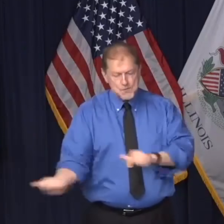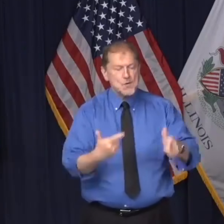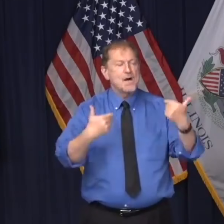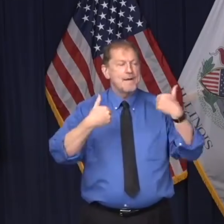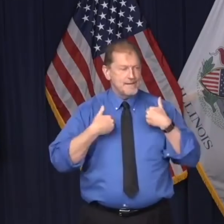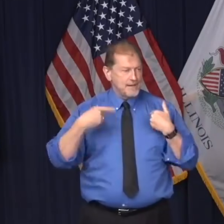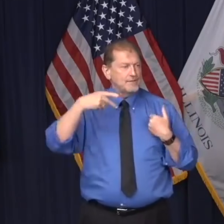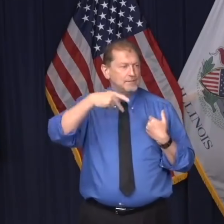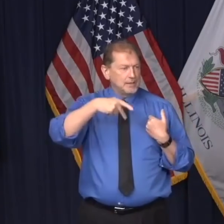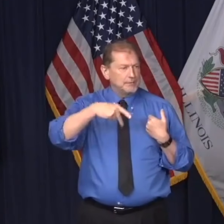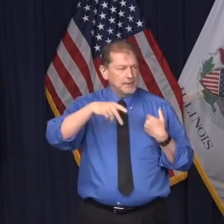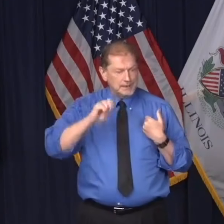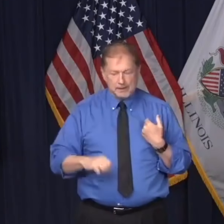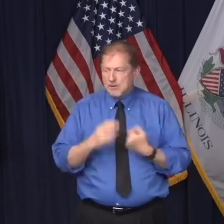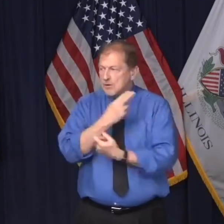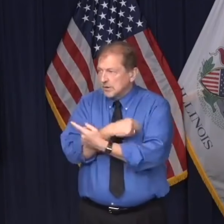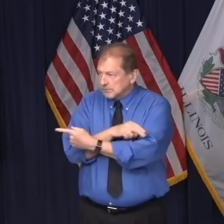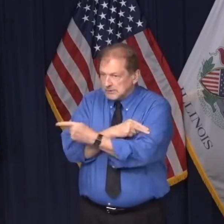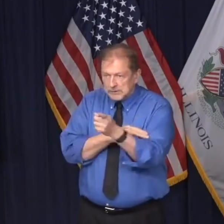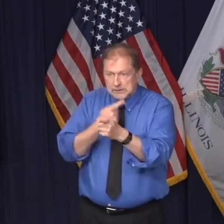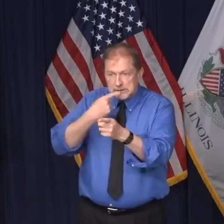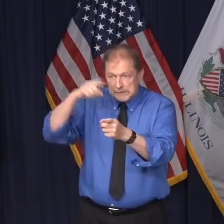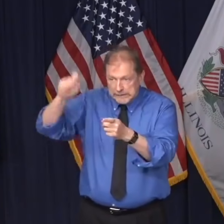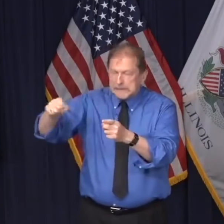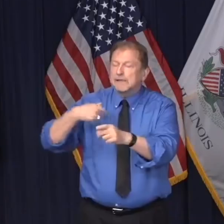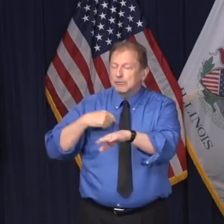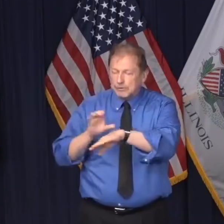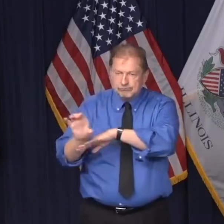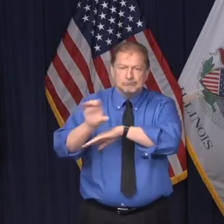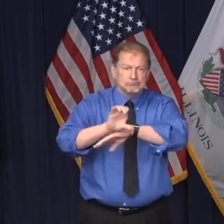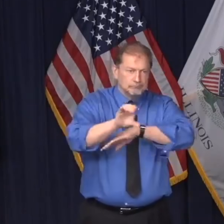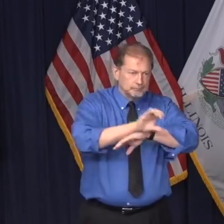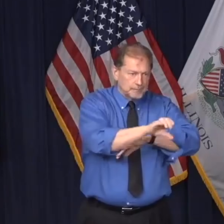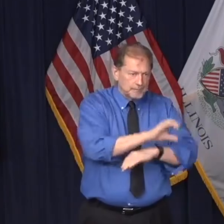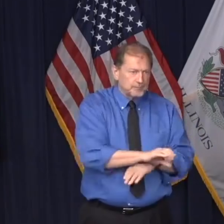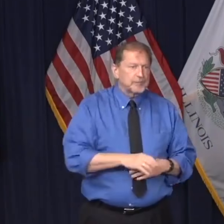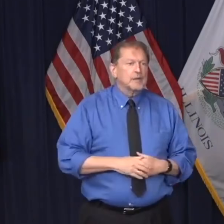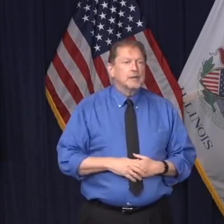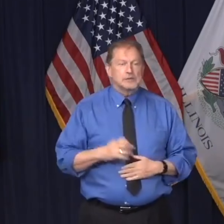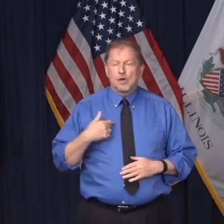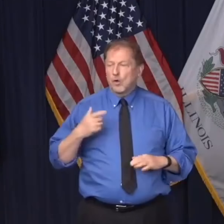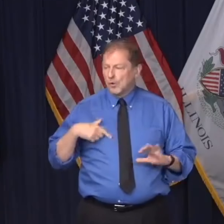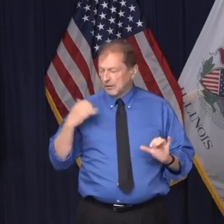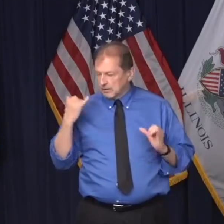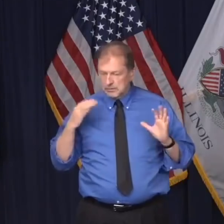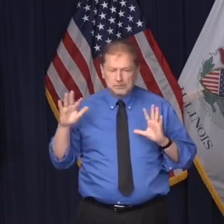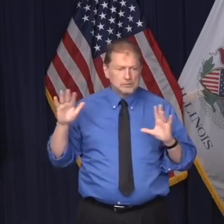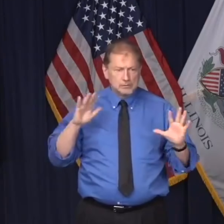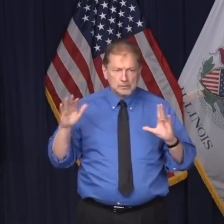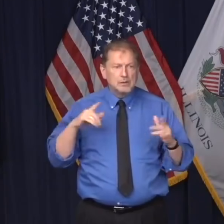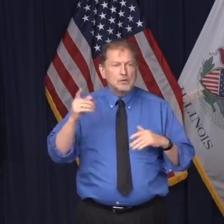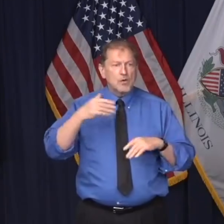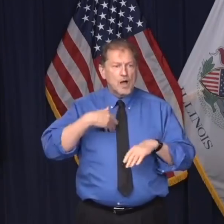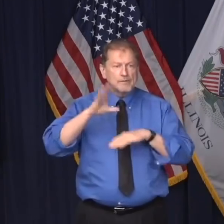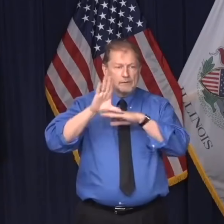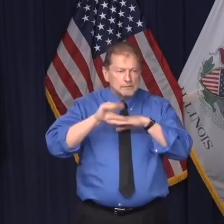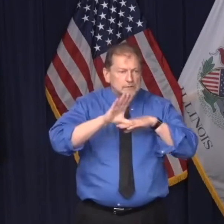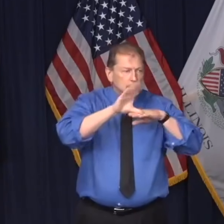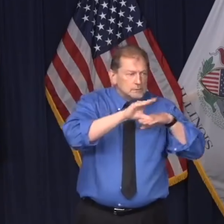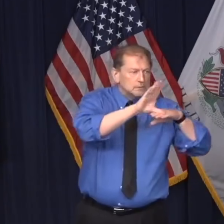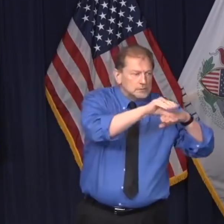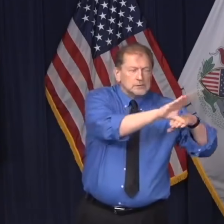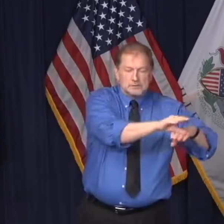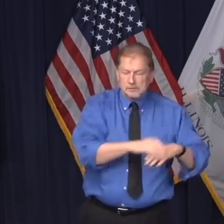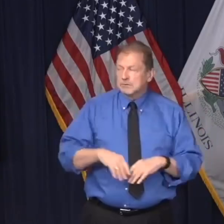the PPE that they've asked for. Indeed, as we are trying to keep some sense of the inventory that exists, and